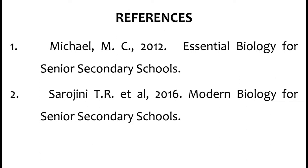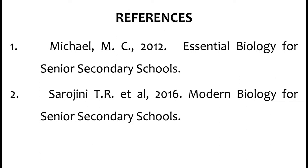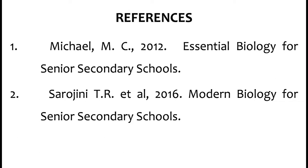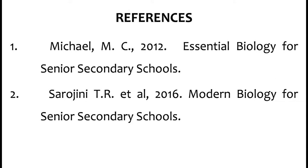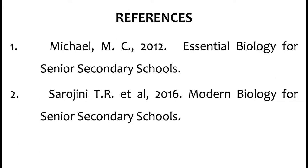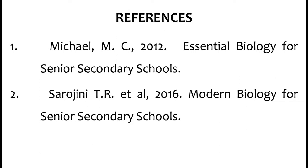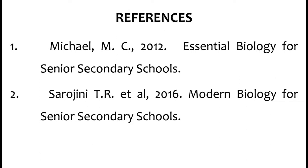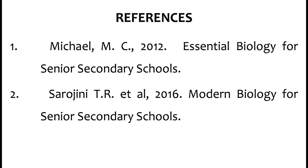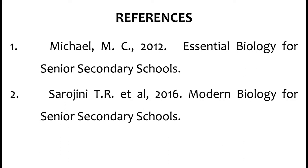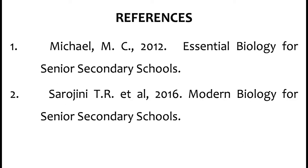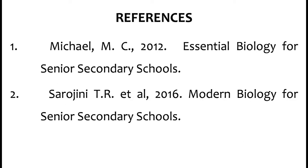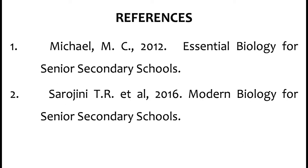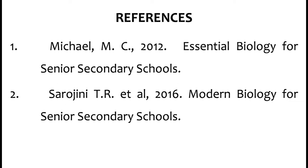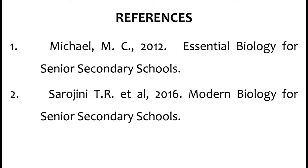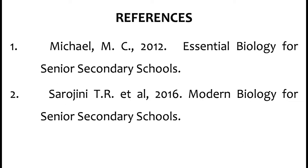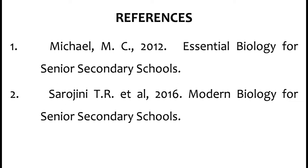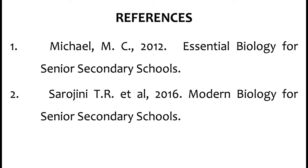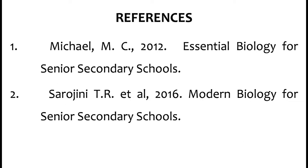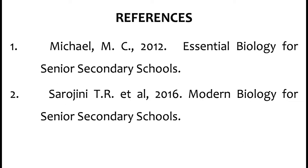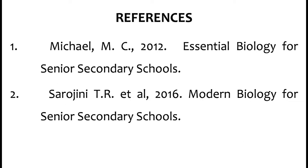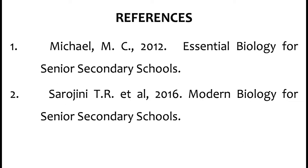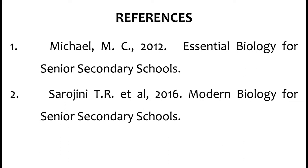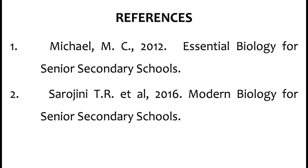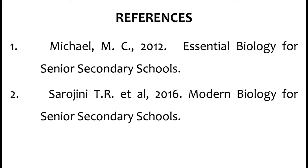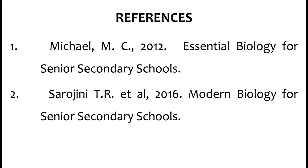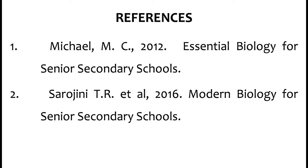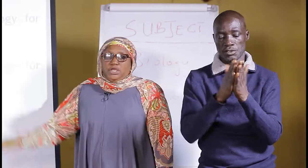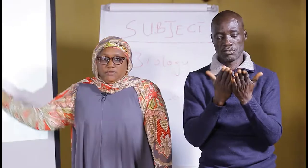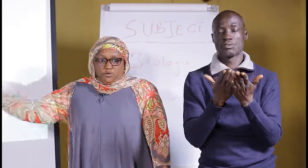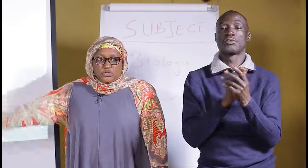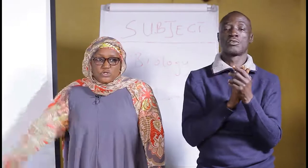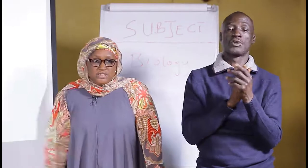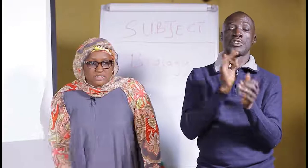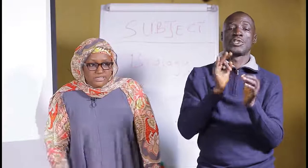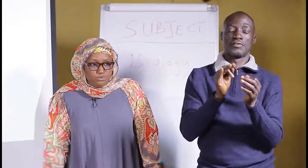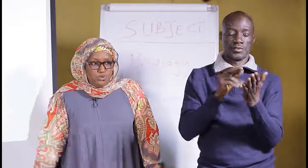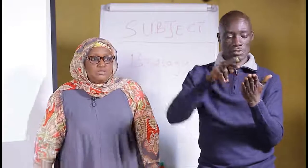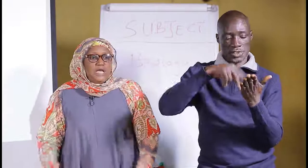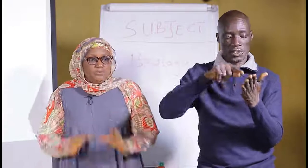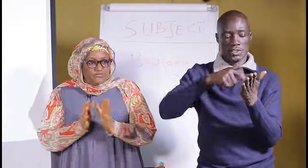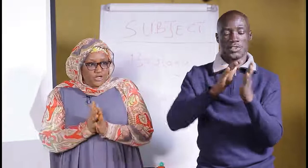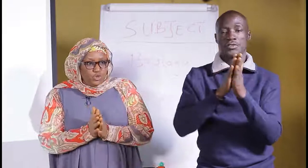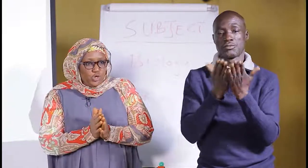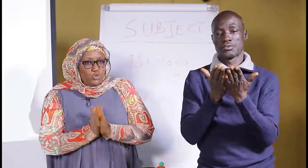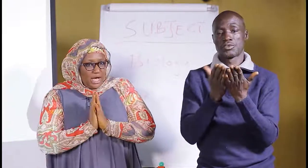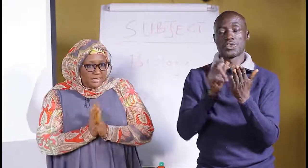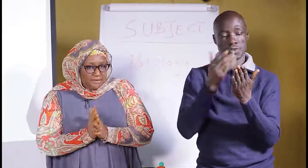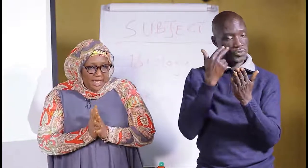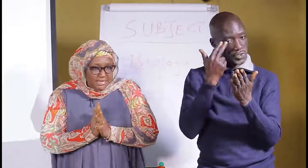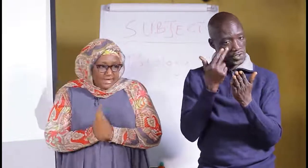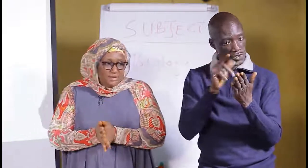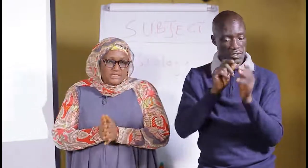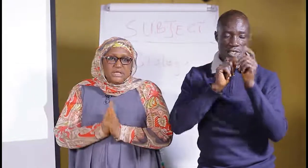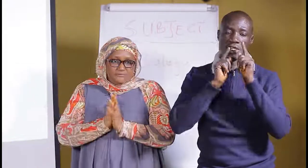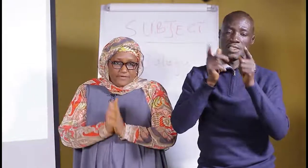Modern Biology by Sarah Johnny and his colleagues for senior secondary school. If you consult this book, I'm very sure you will answer